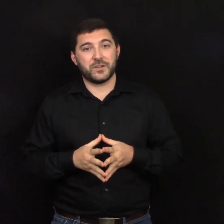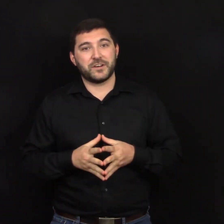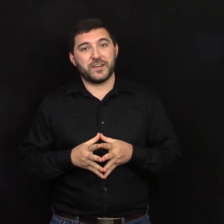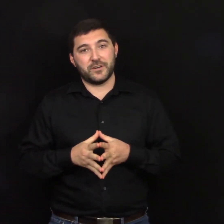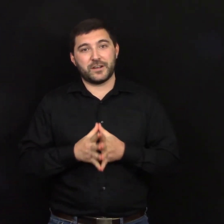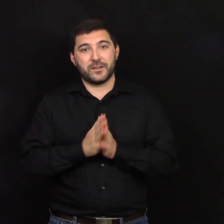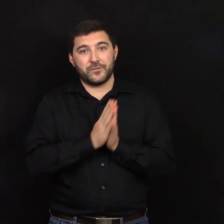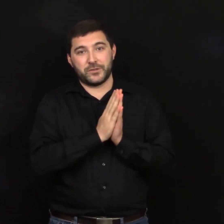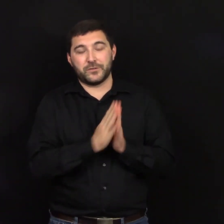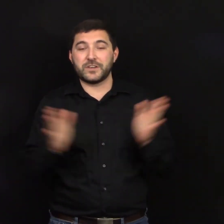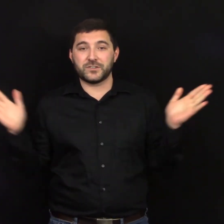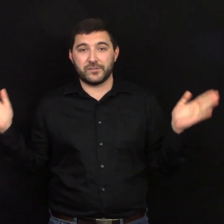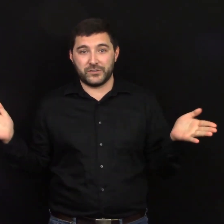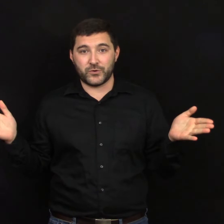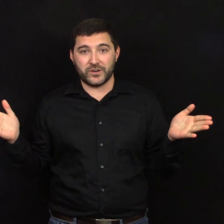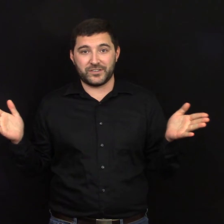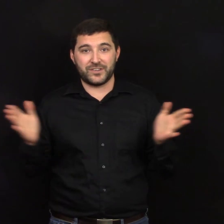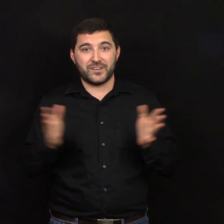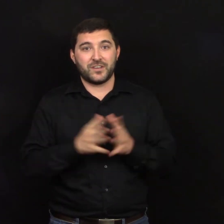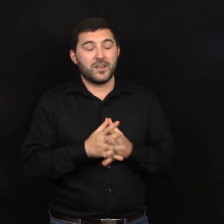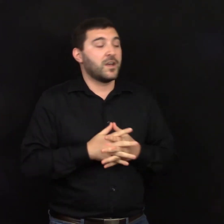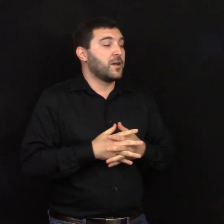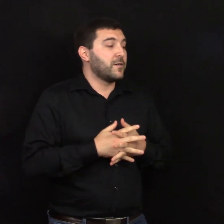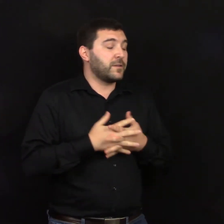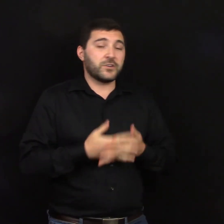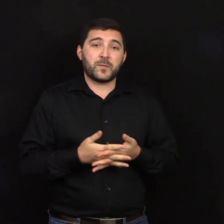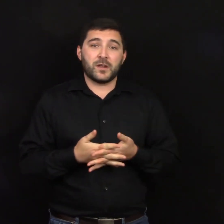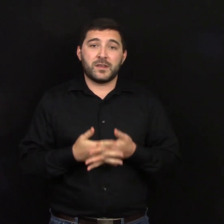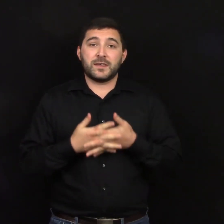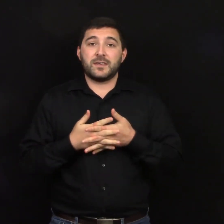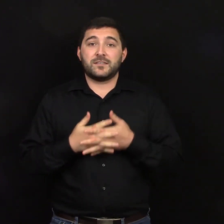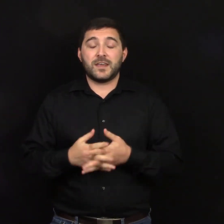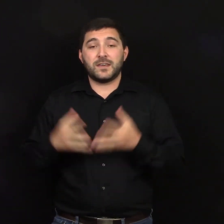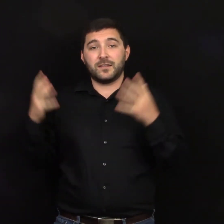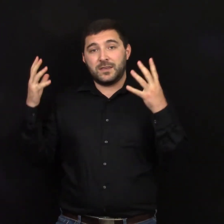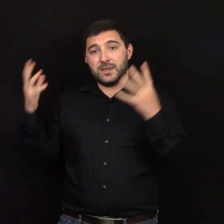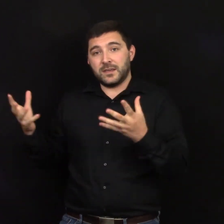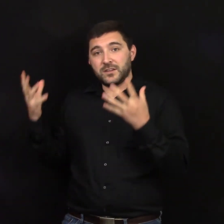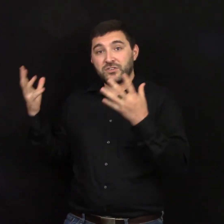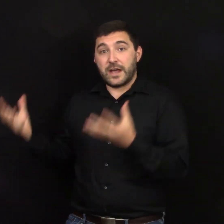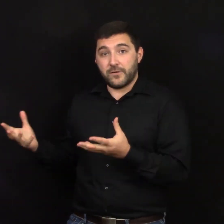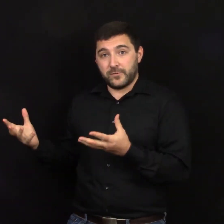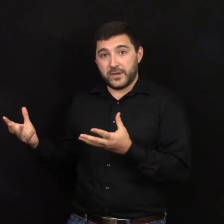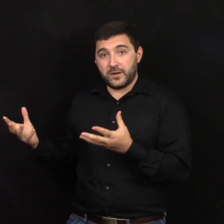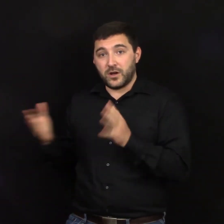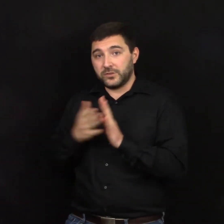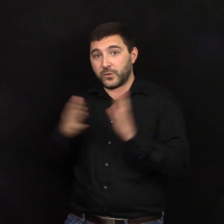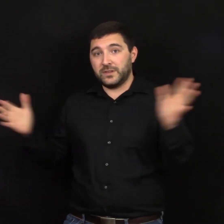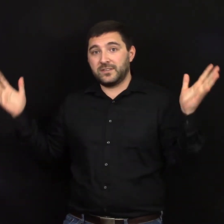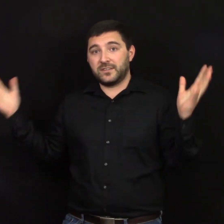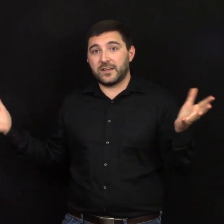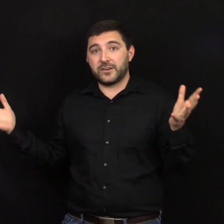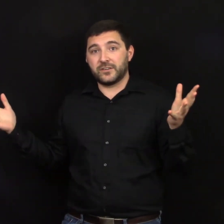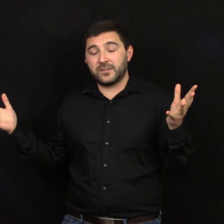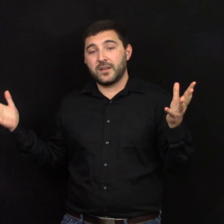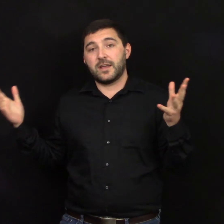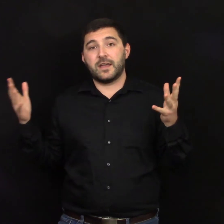to hear it for the duration of this course. Fingerspelling is taking the English alphabet, all 26 letters,